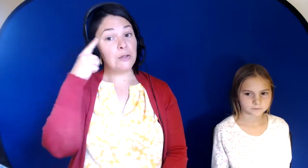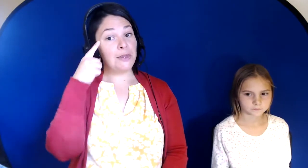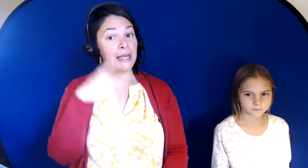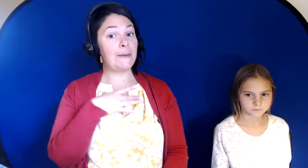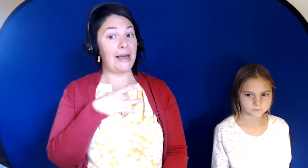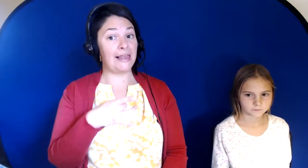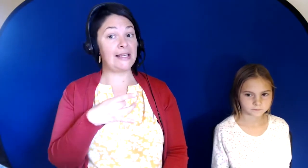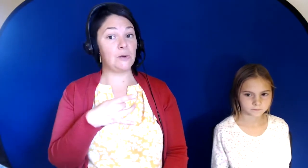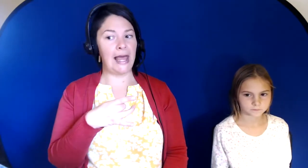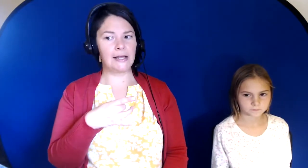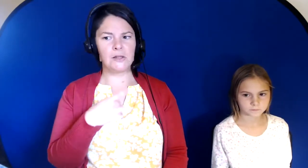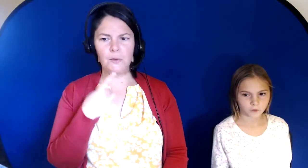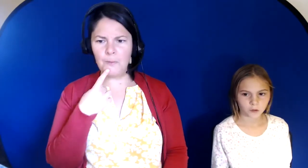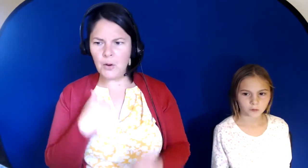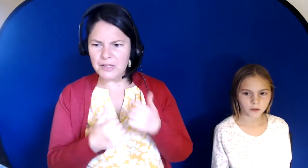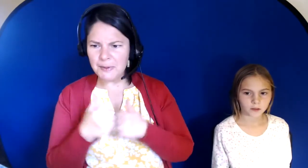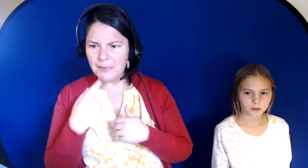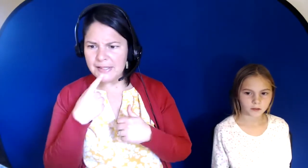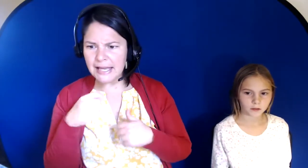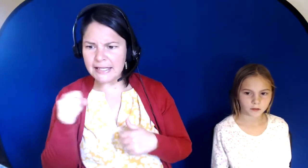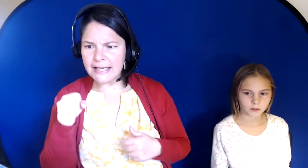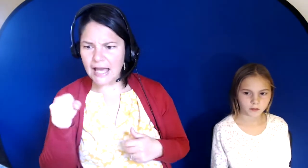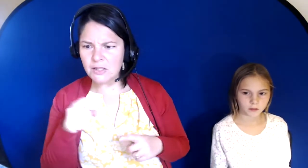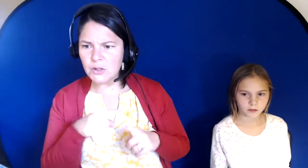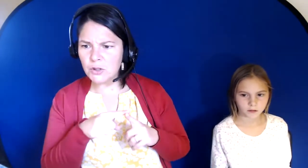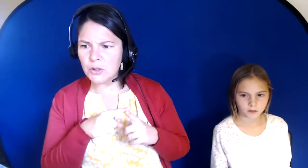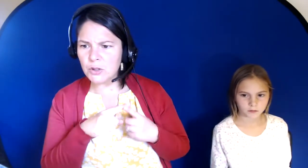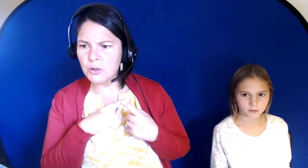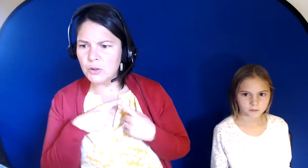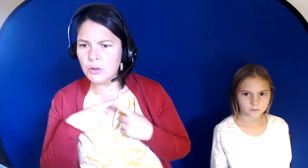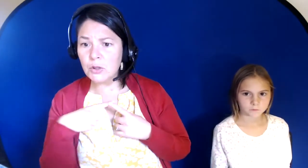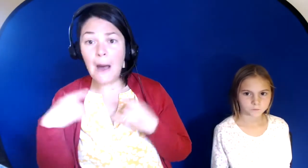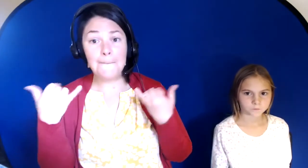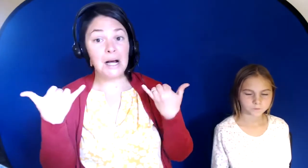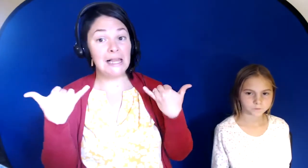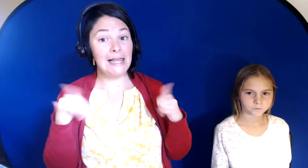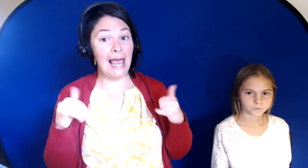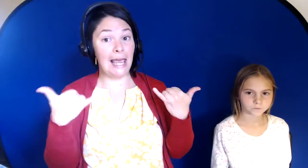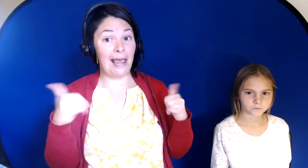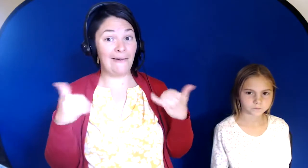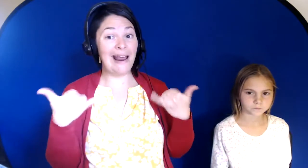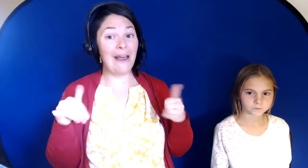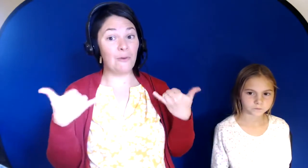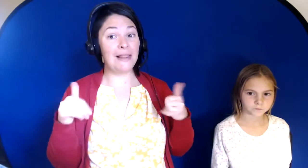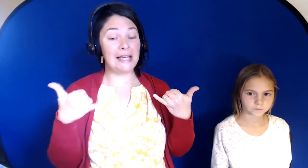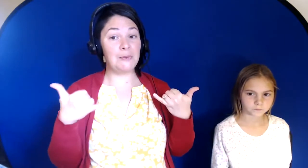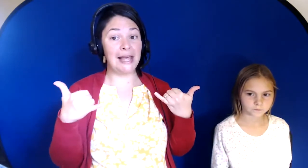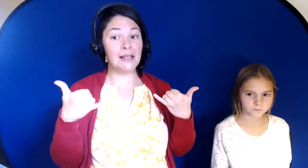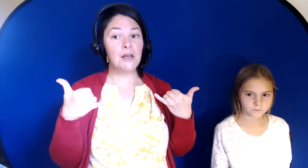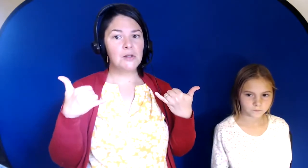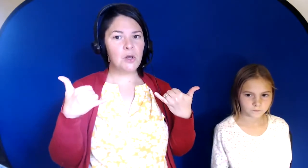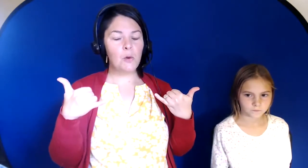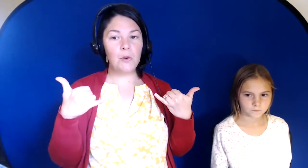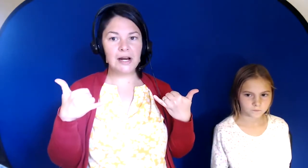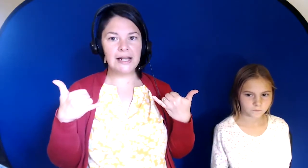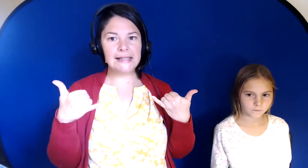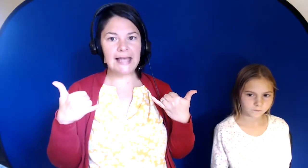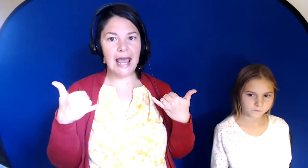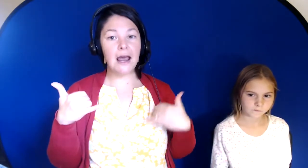think about things you like. So most people said yes to playing, right? Everyone likes playing. So we're going to say